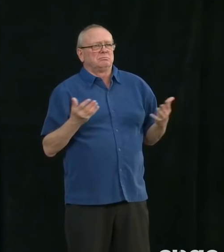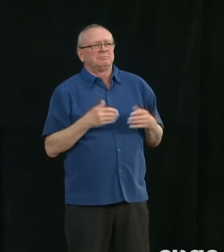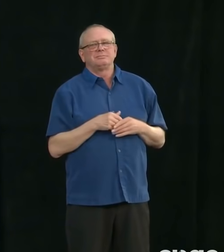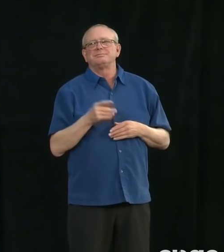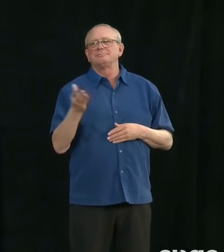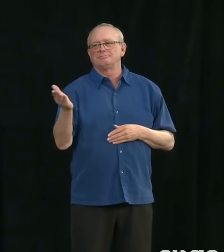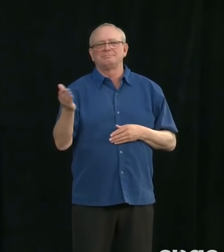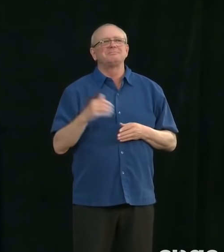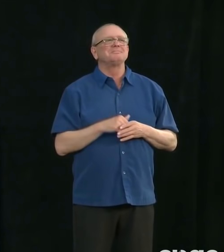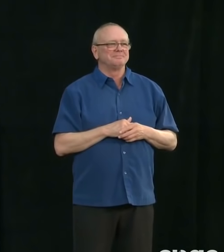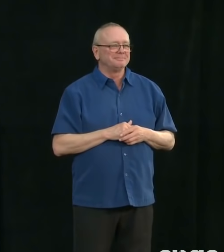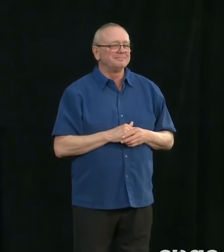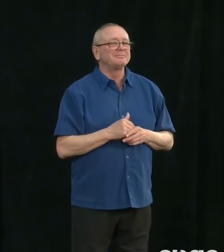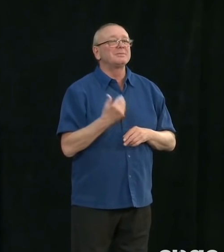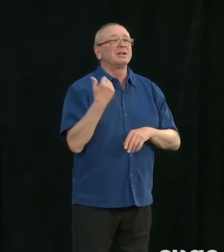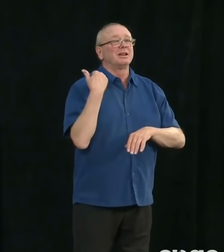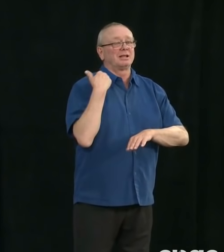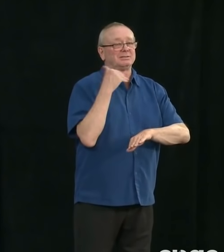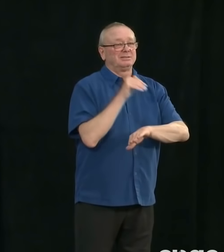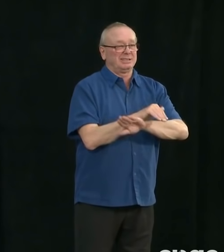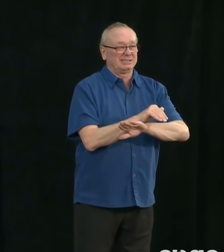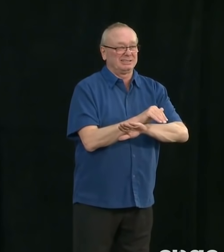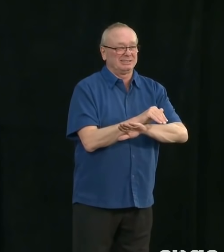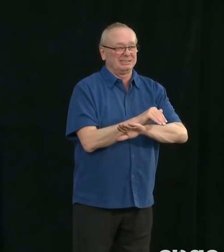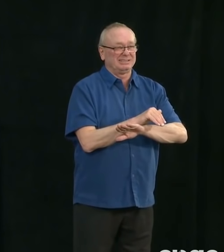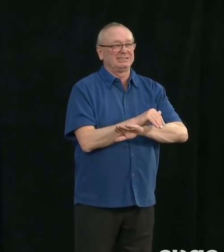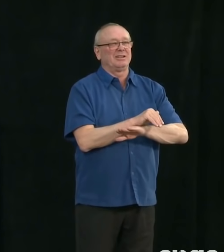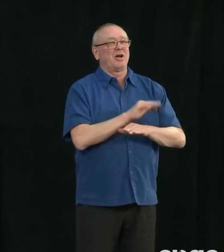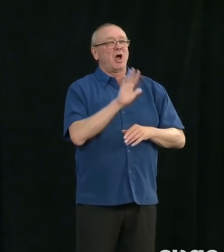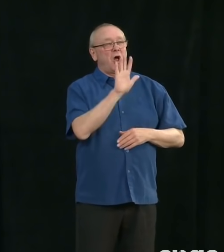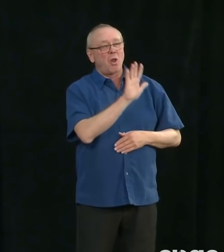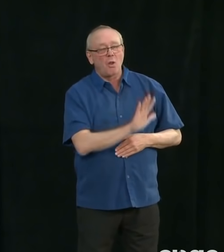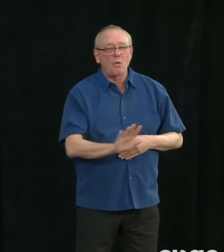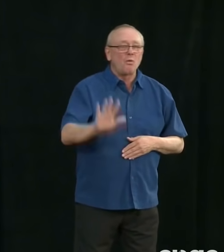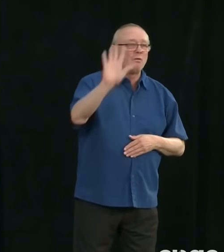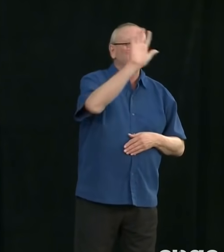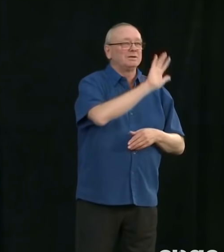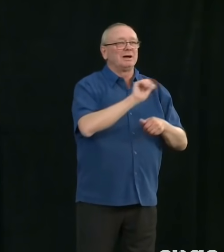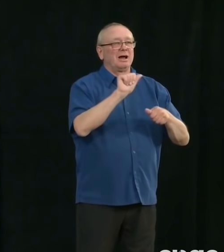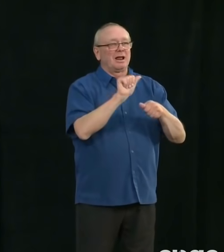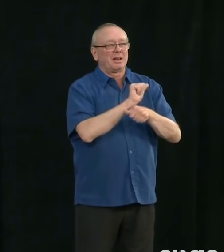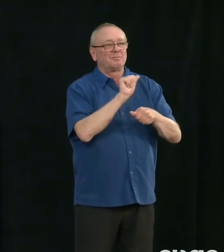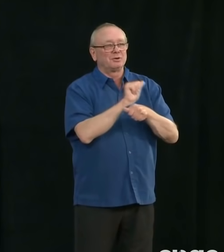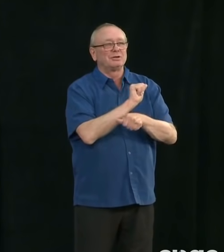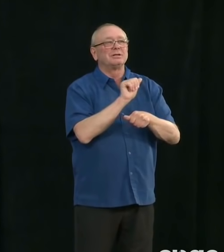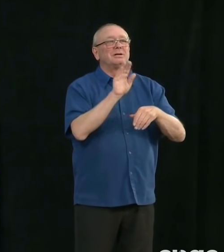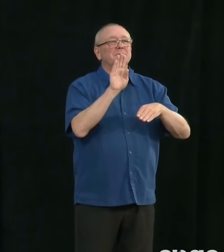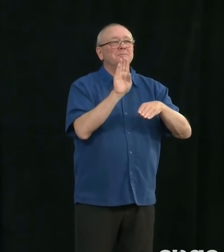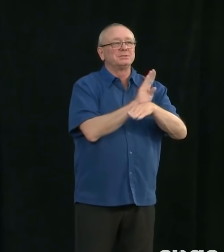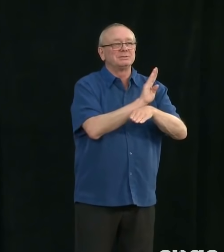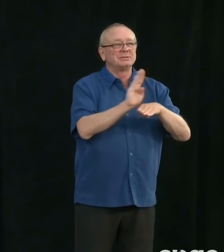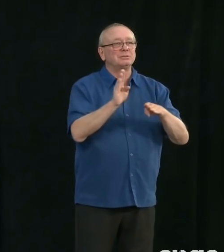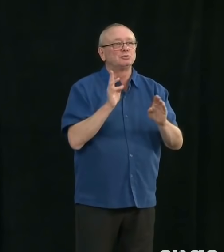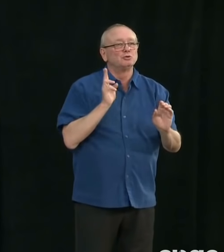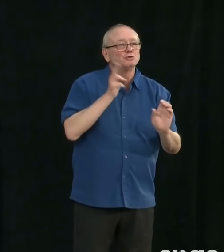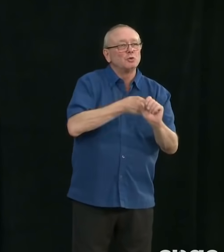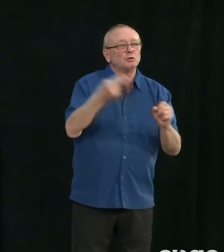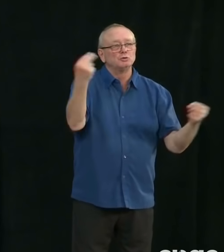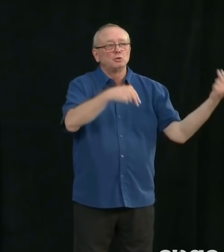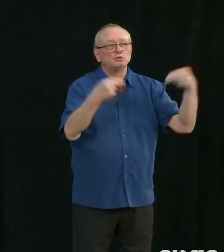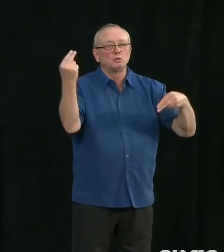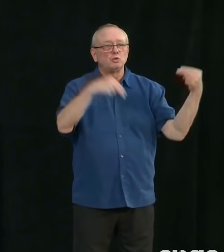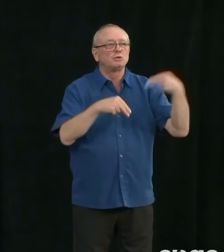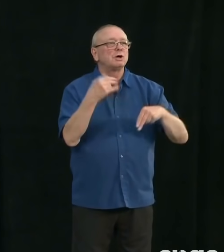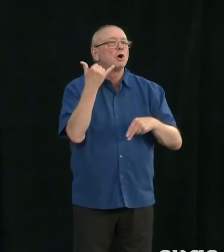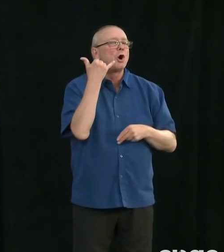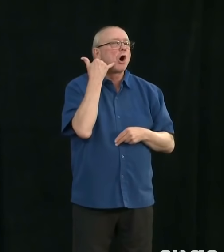businesses across the province, a telephone town hall, where businesses had the opportunity to ask questions about what kinds of resources were available.